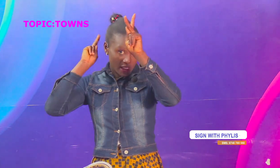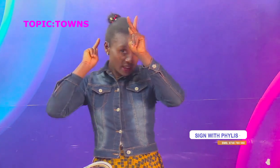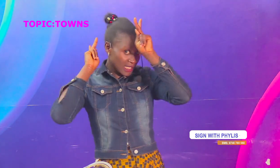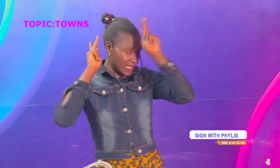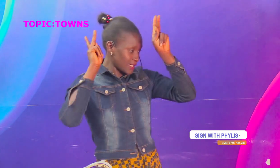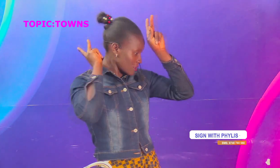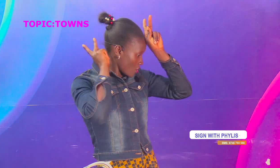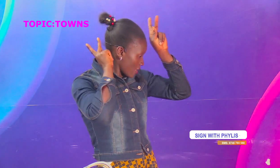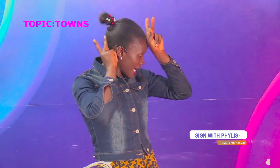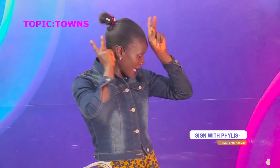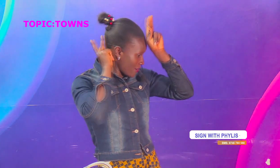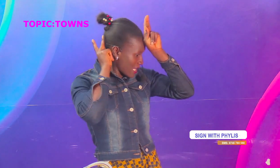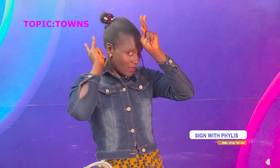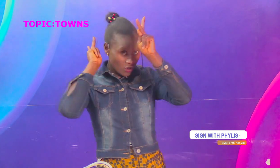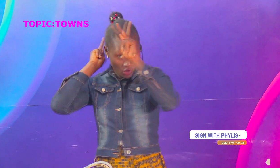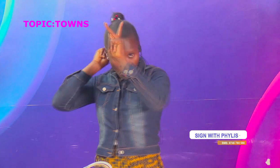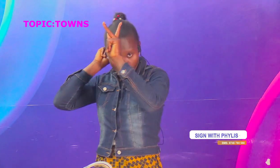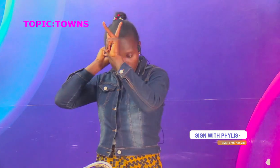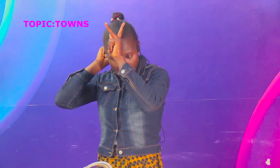this. So Kakamega or Kakamega.